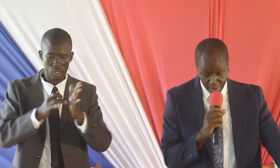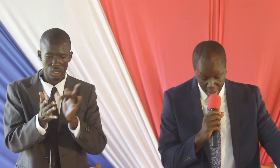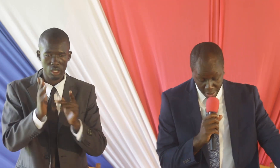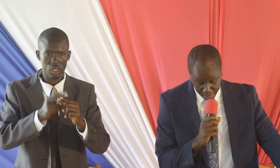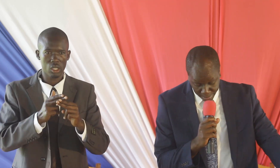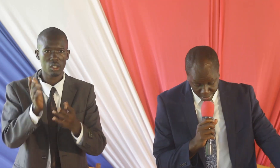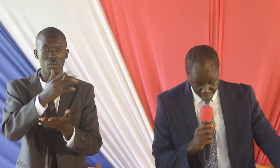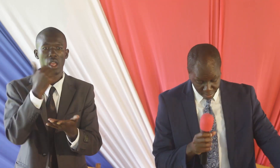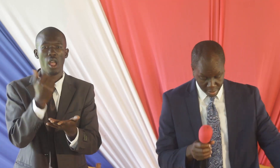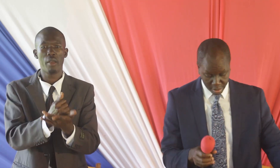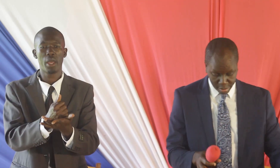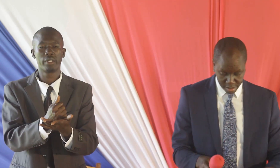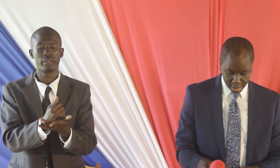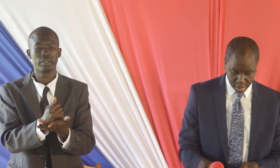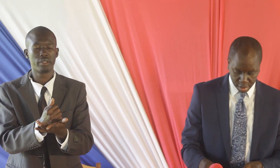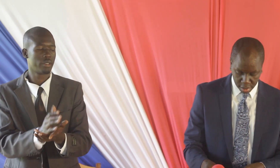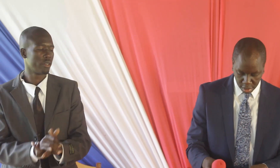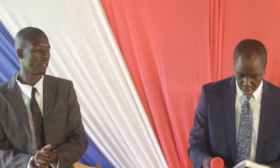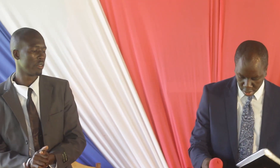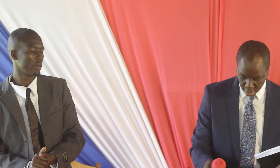pray. Amen.